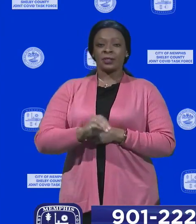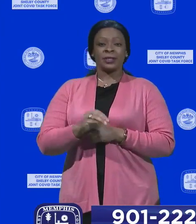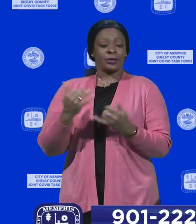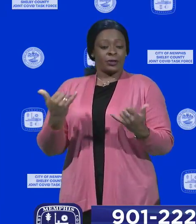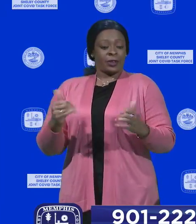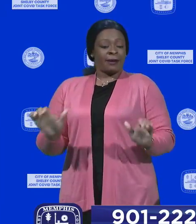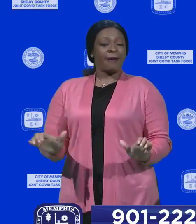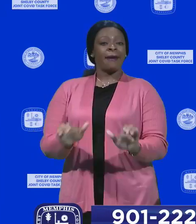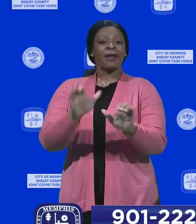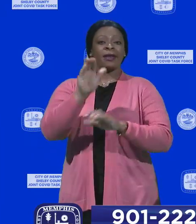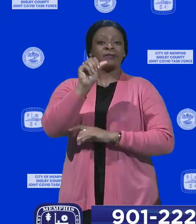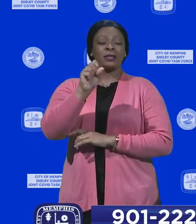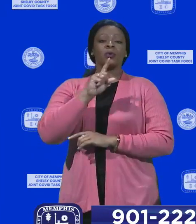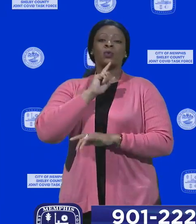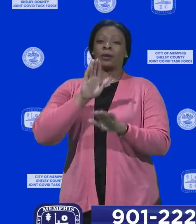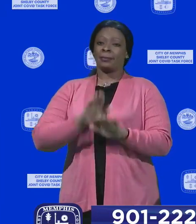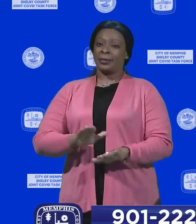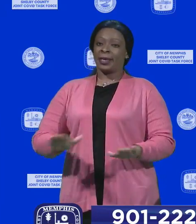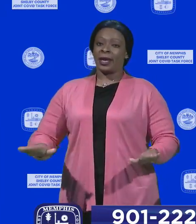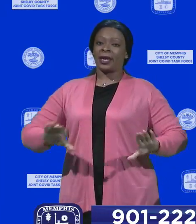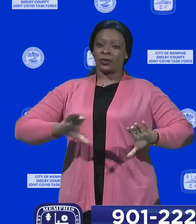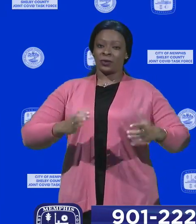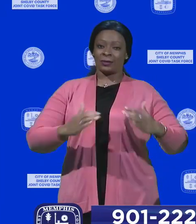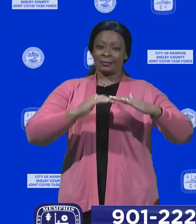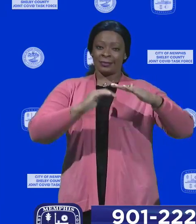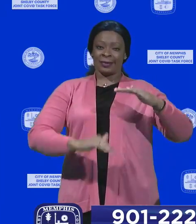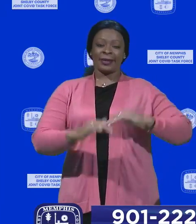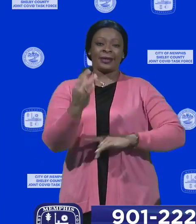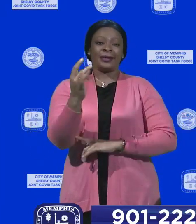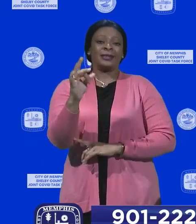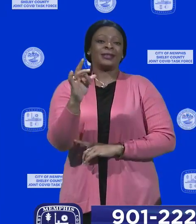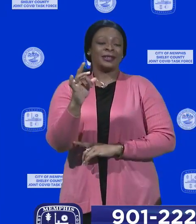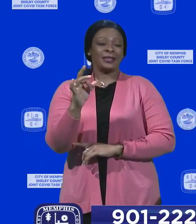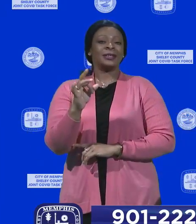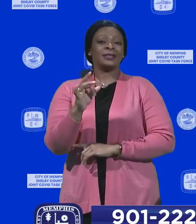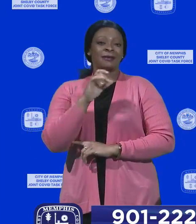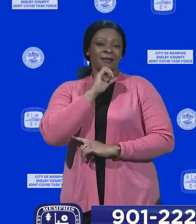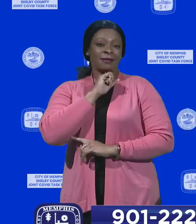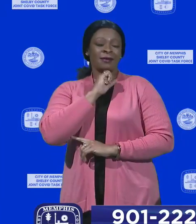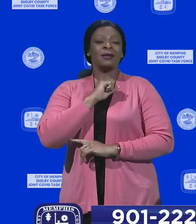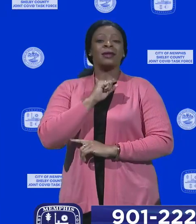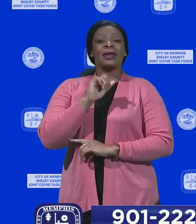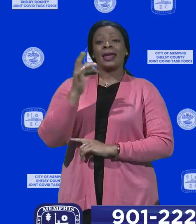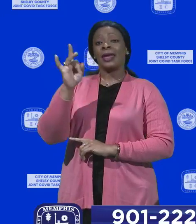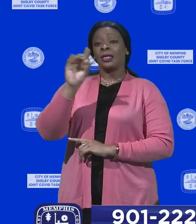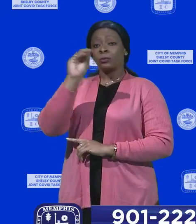currently active cases are pediatric cases. We do have about 18%,